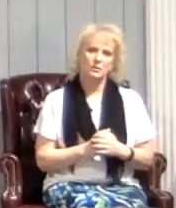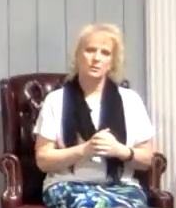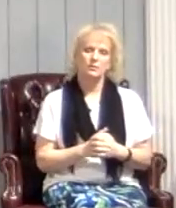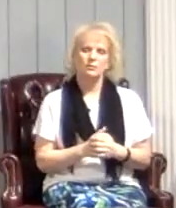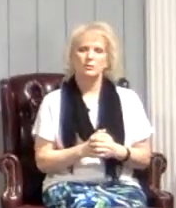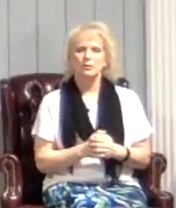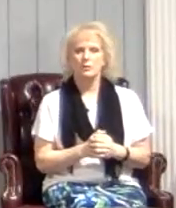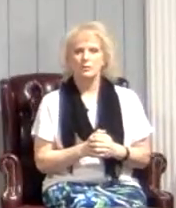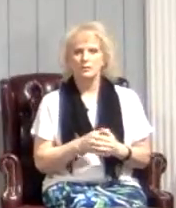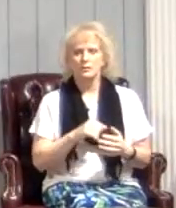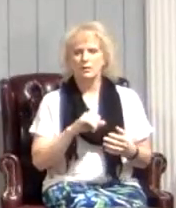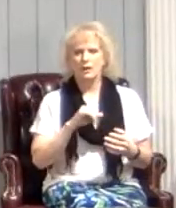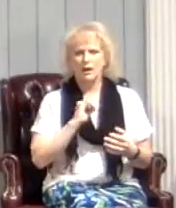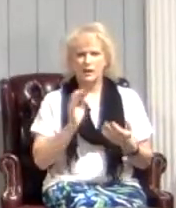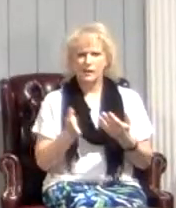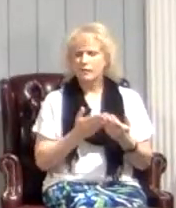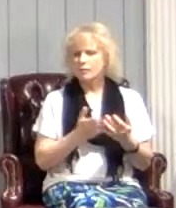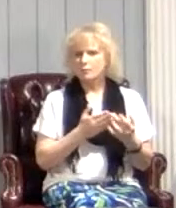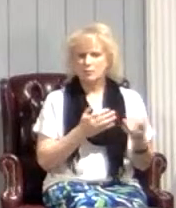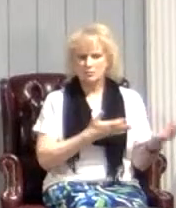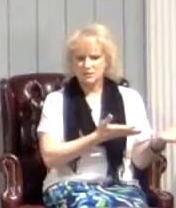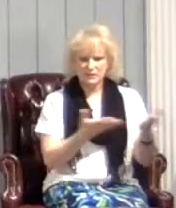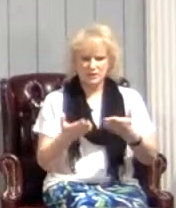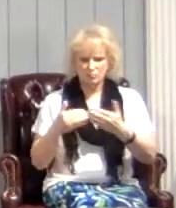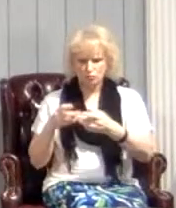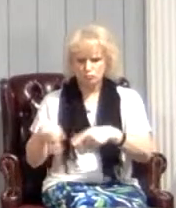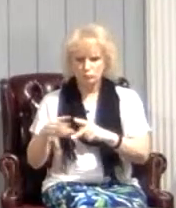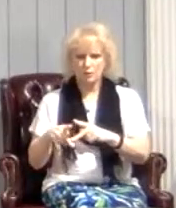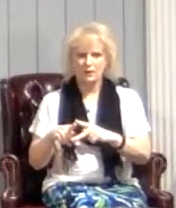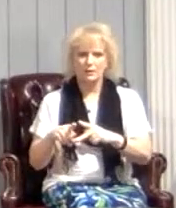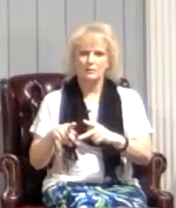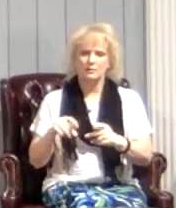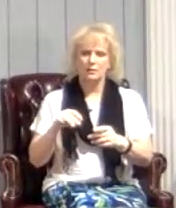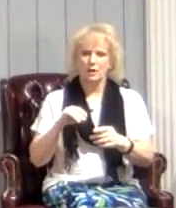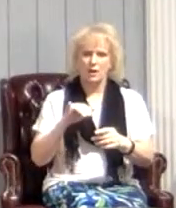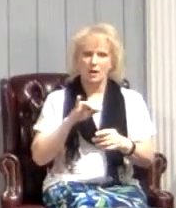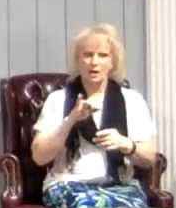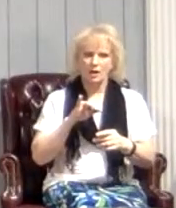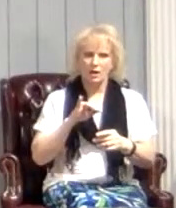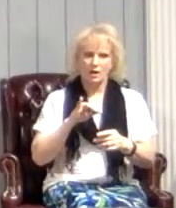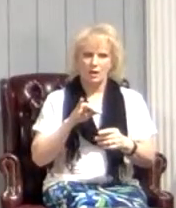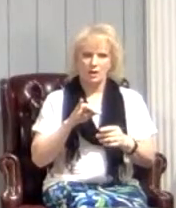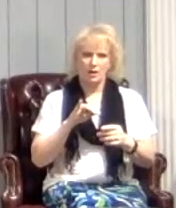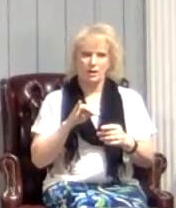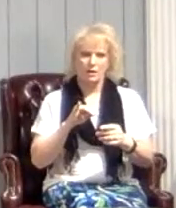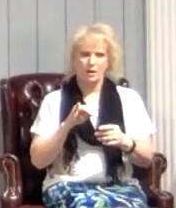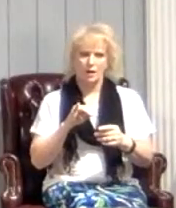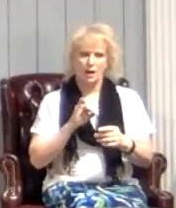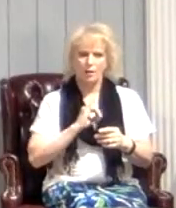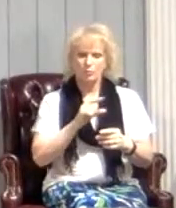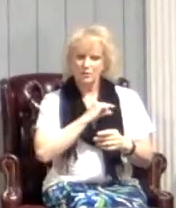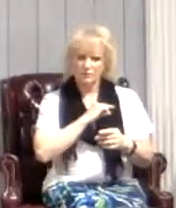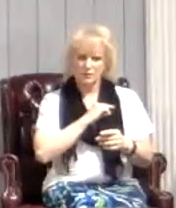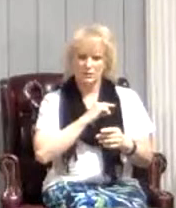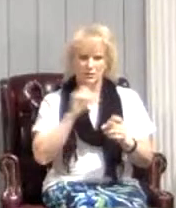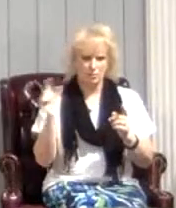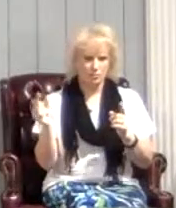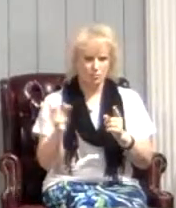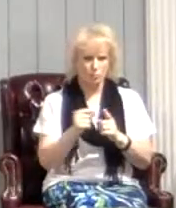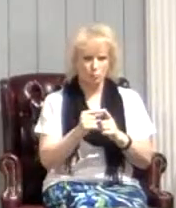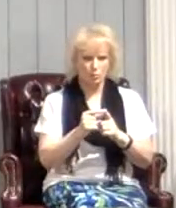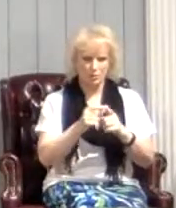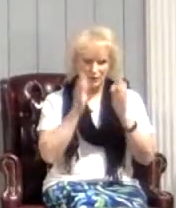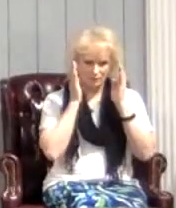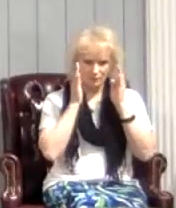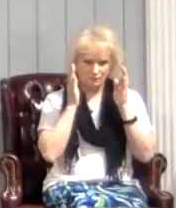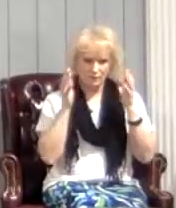in fact, I almost came to the place where I was convinced the word fixed, to use the word fixed as